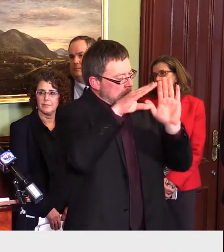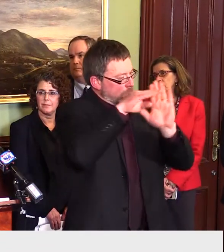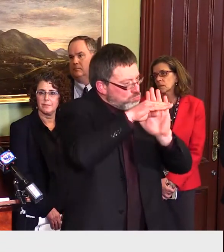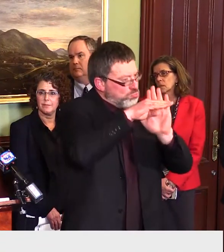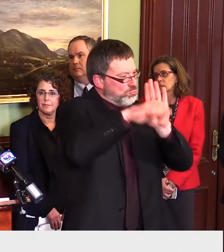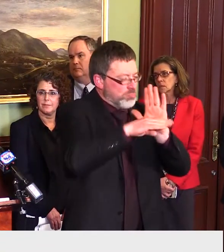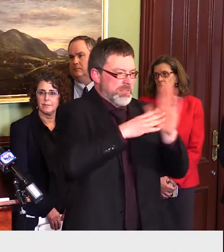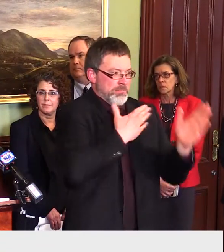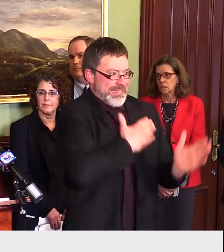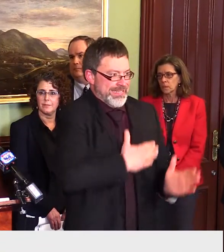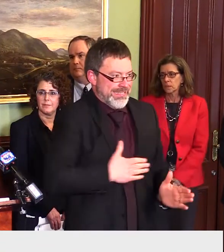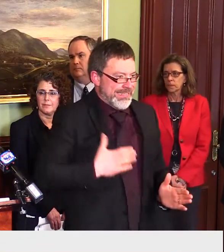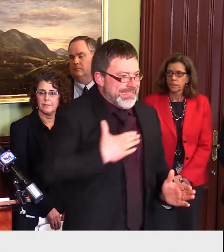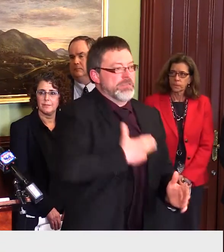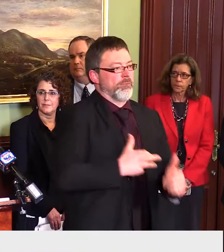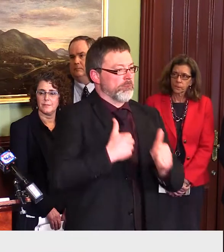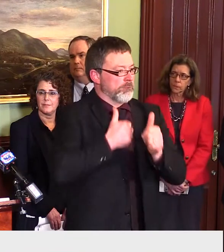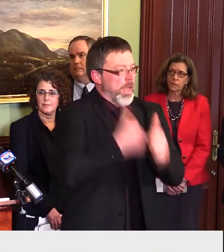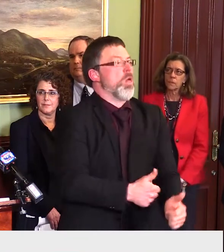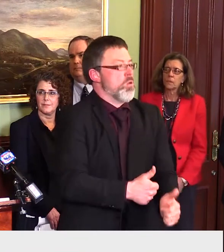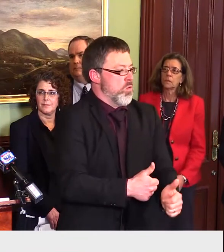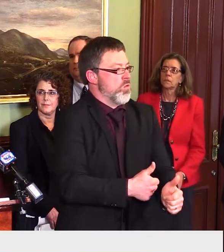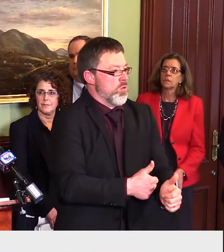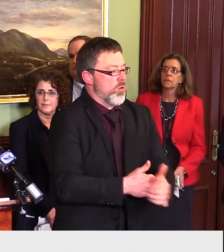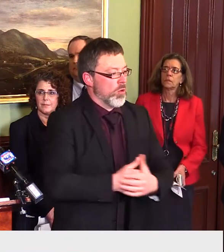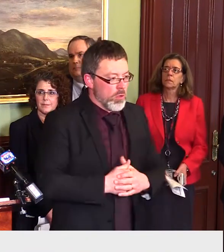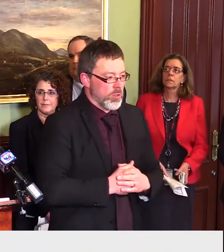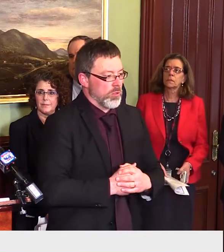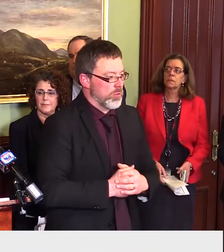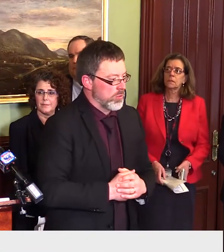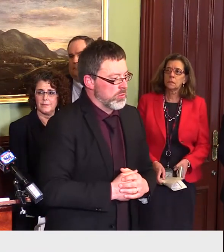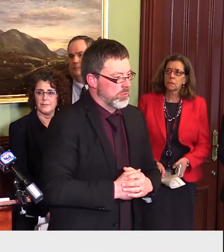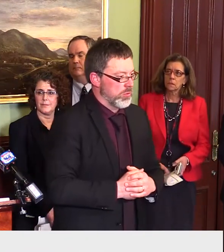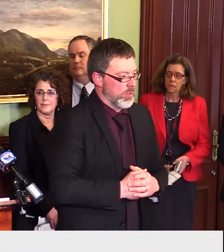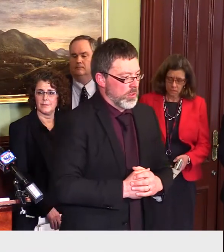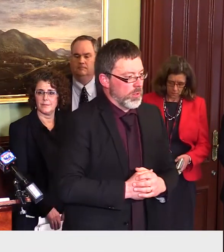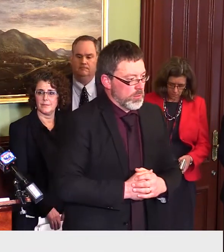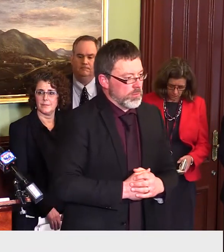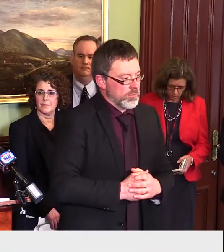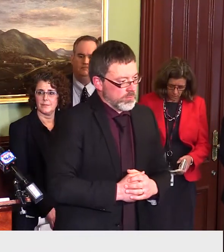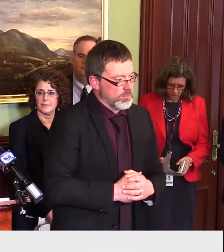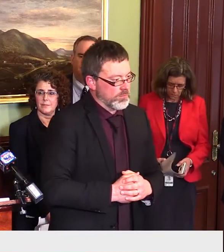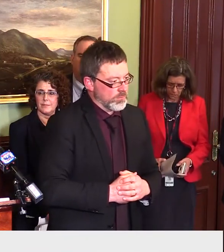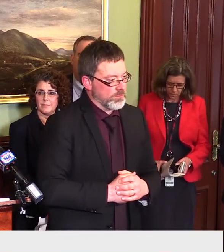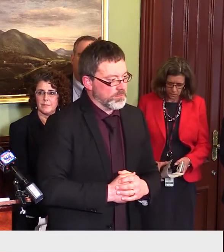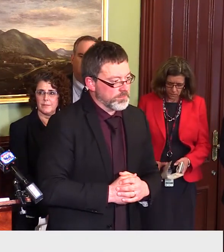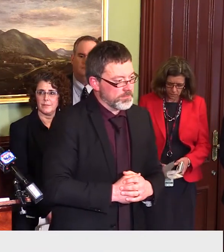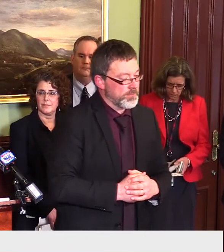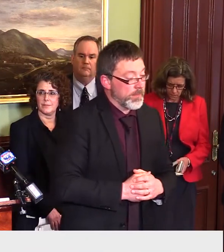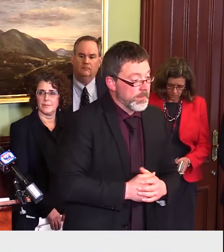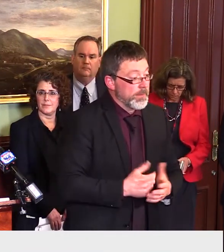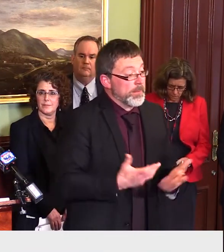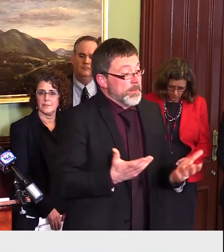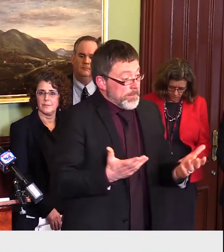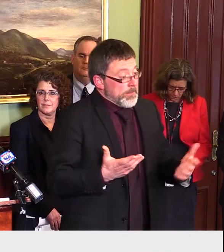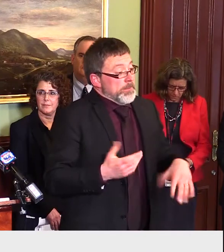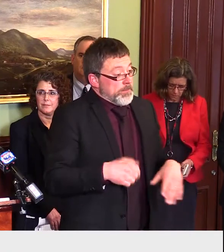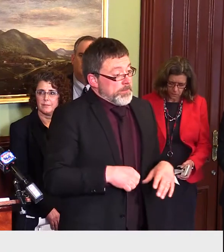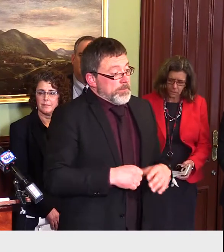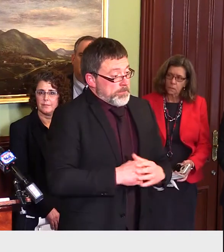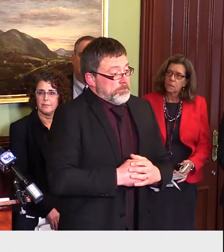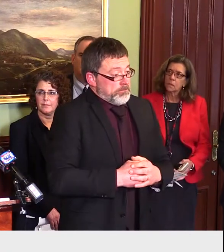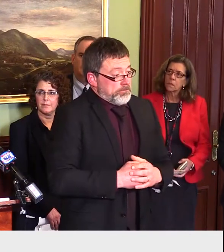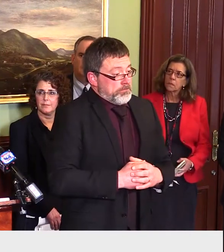policies. And obviously, no one wants to introduce an infection in those settings. And I